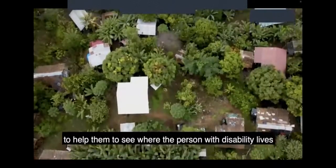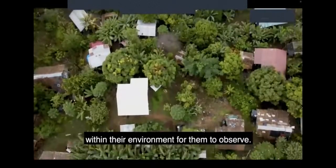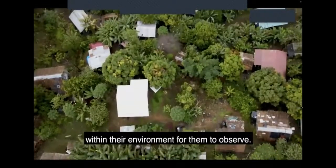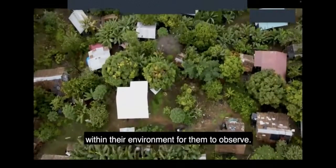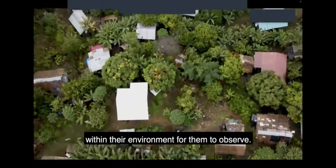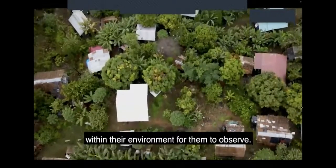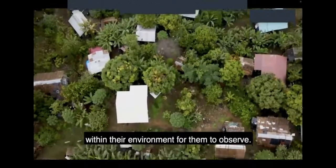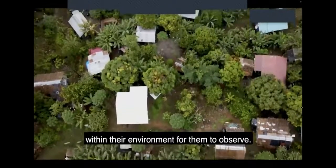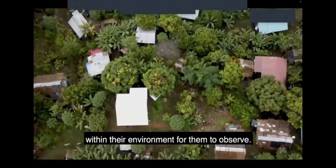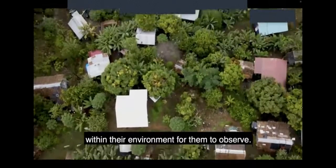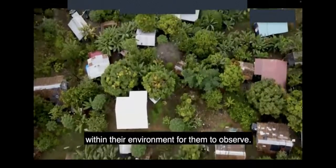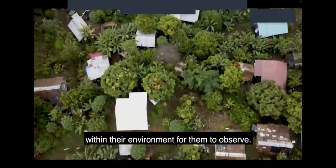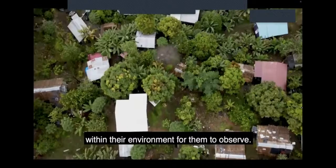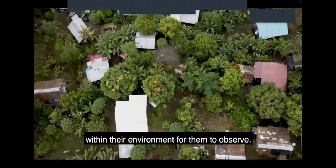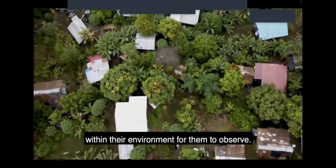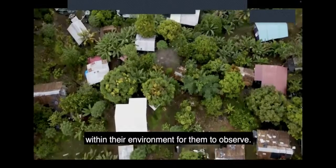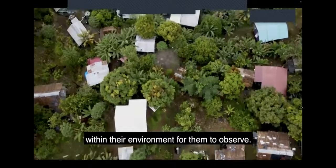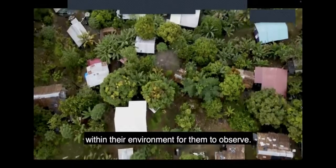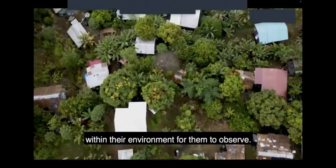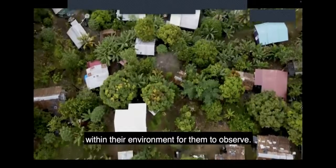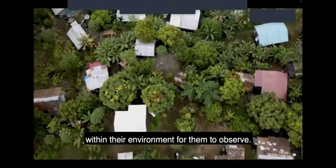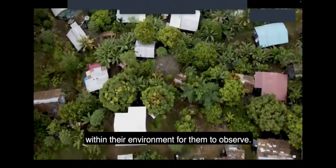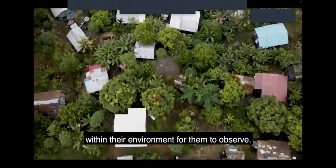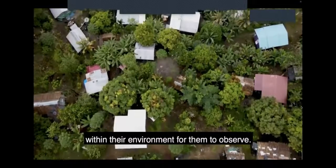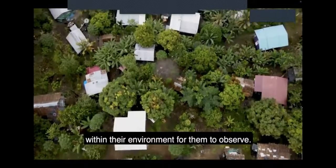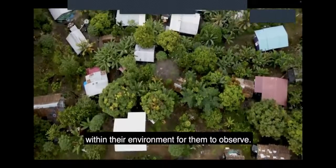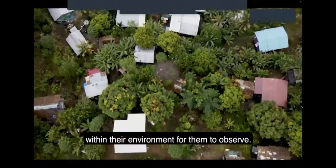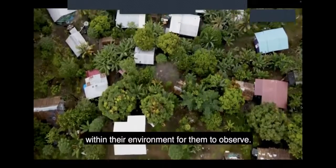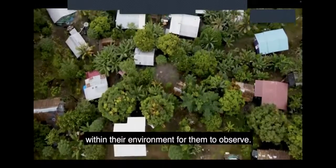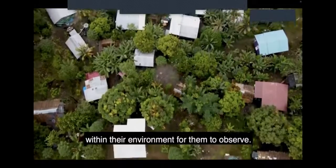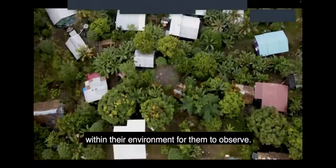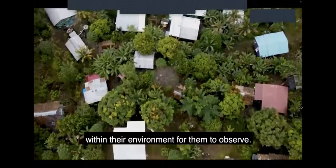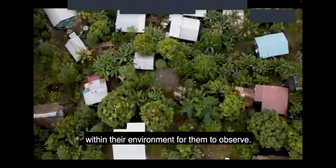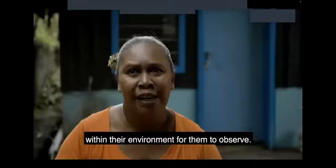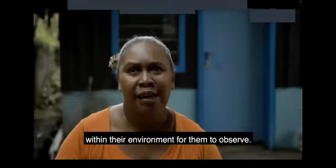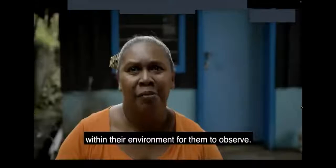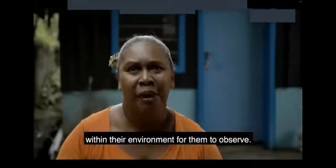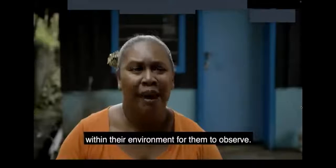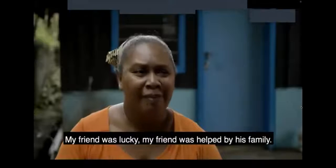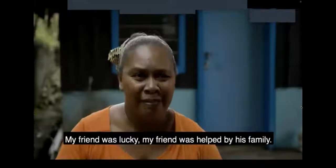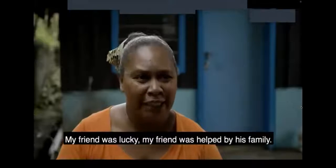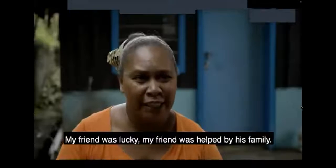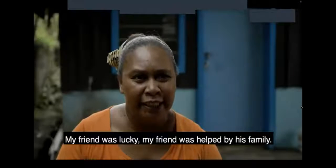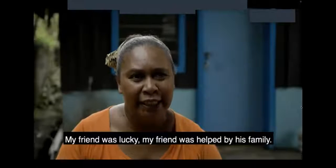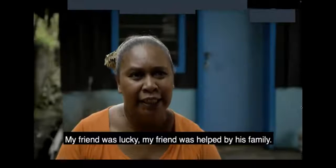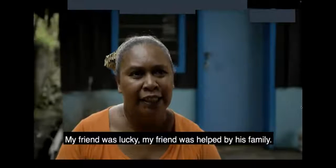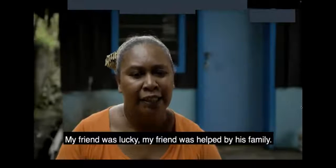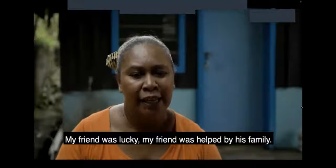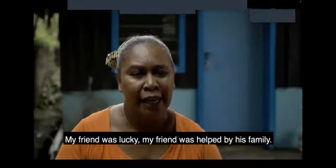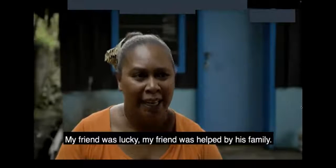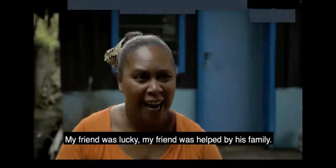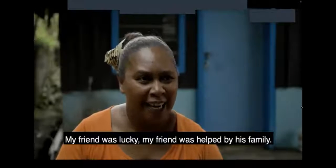lives within their environments, for them to observe. My friend